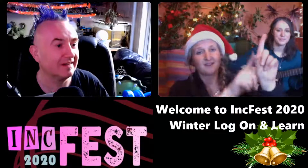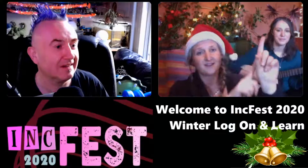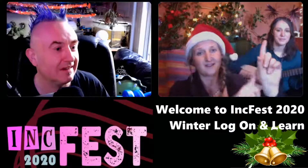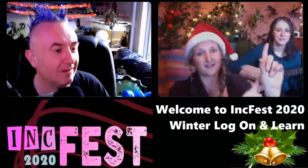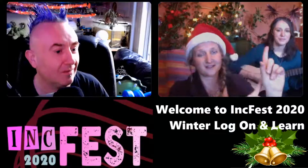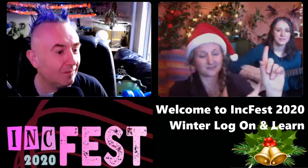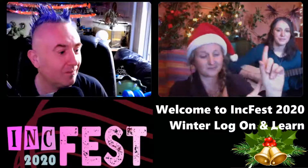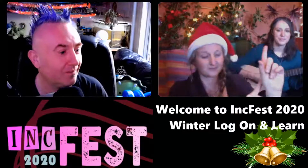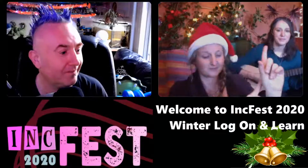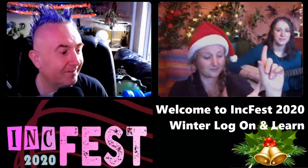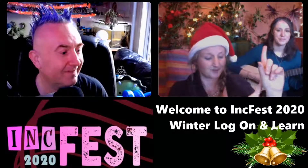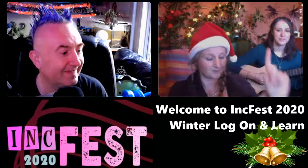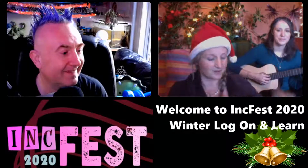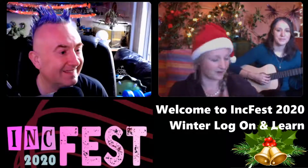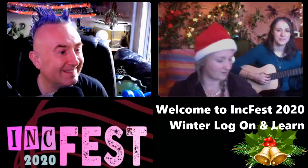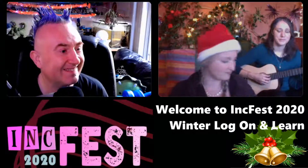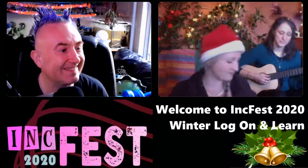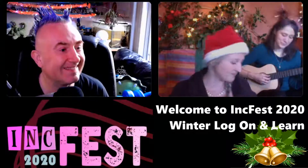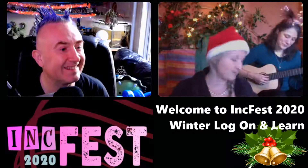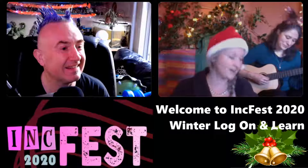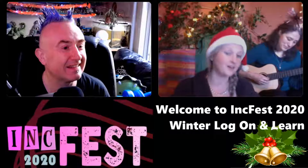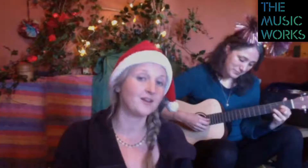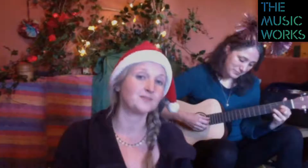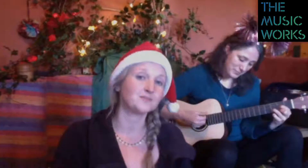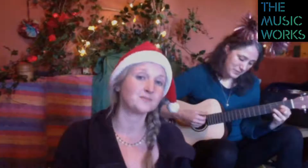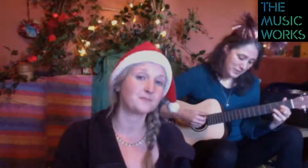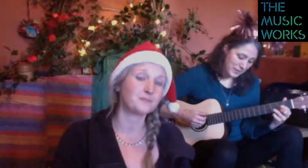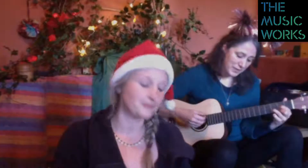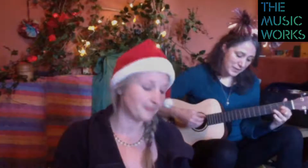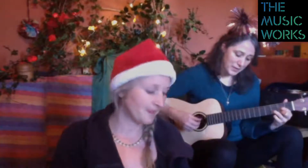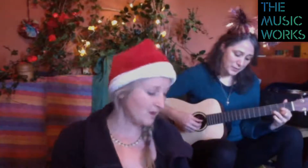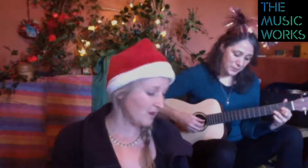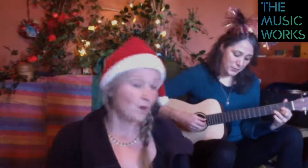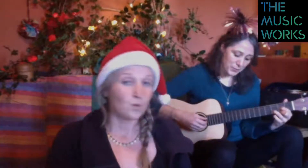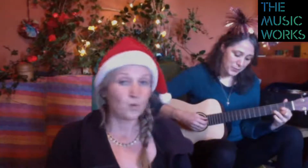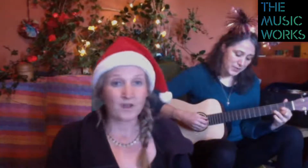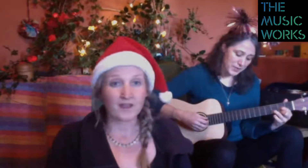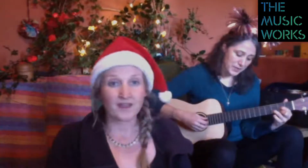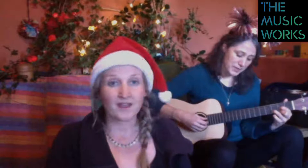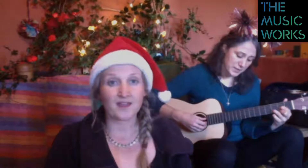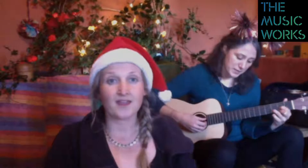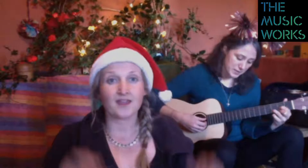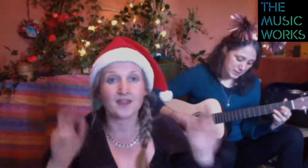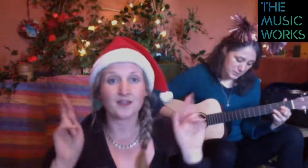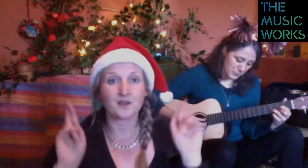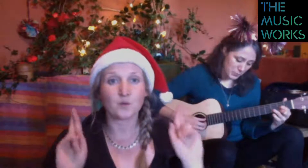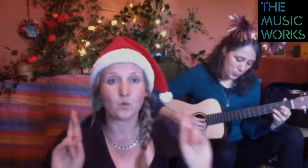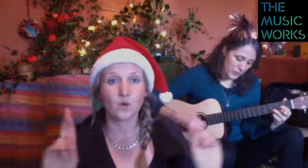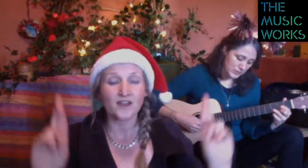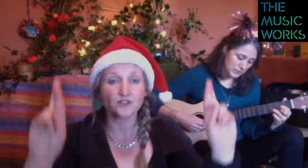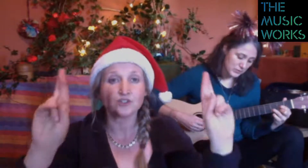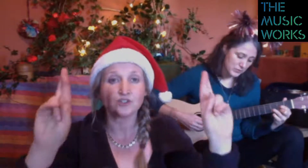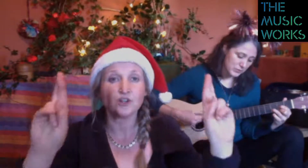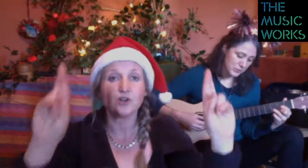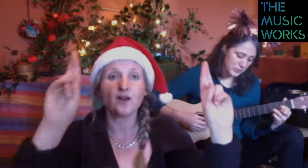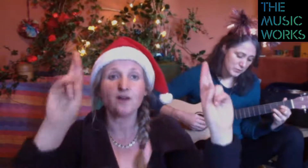year. Yeah, we're going to know. We wish you a